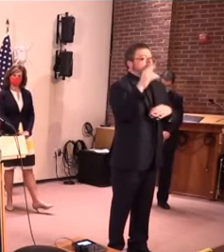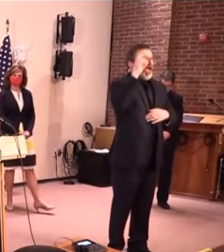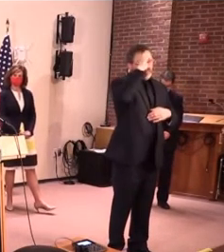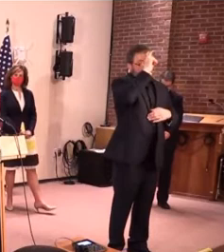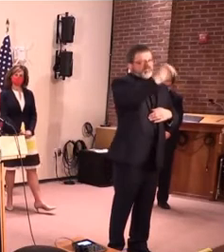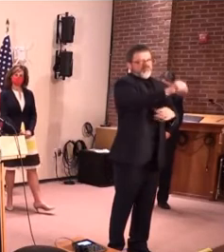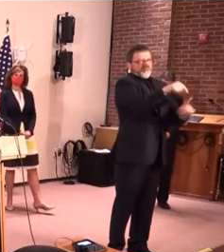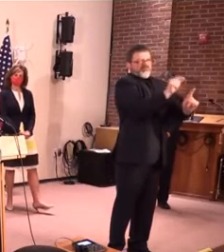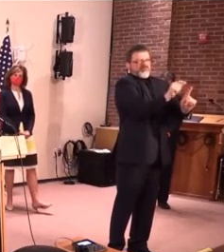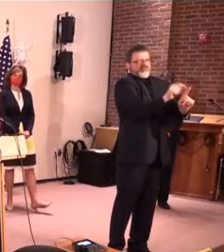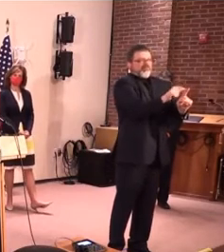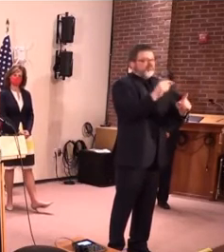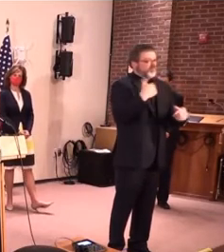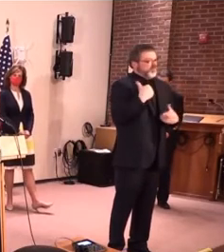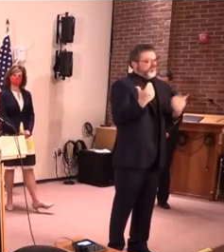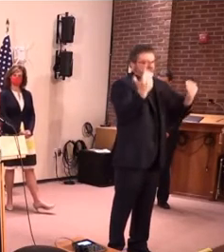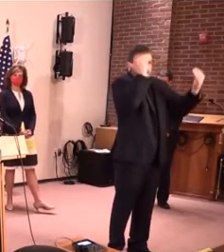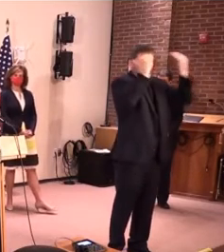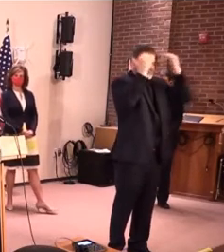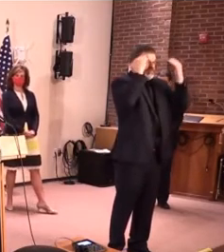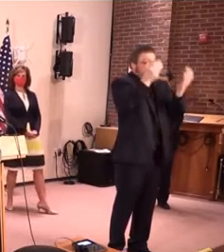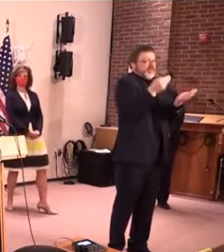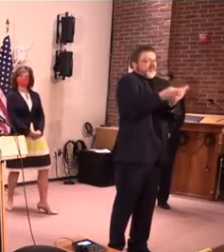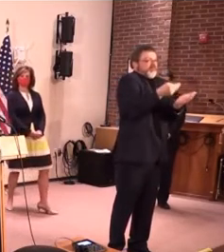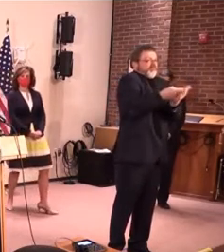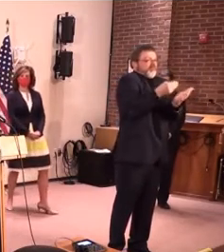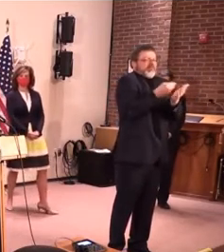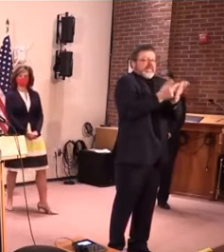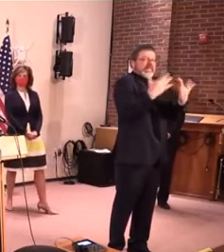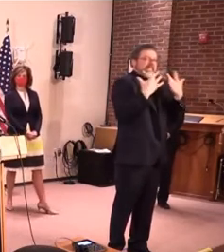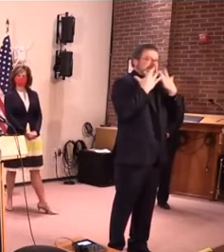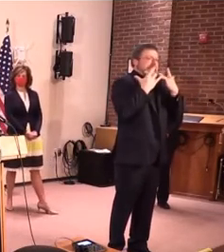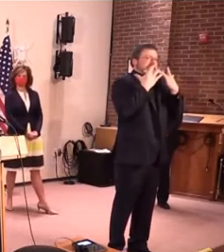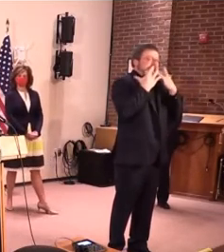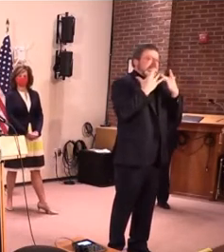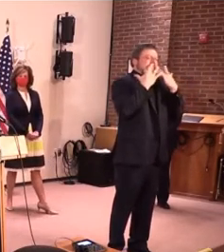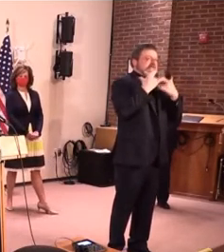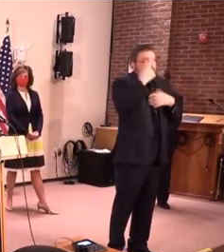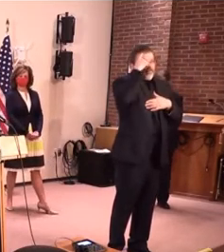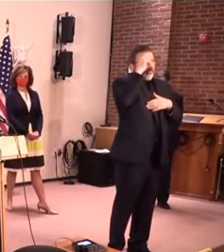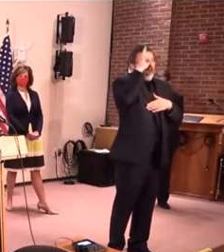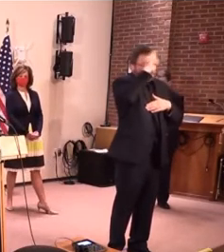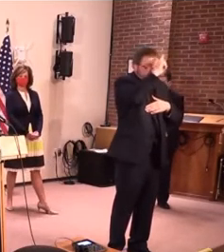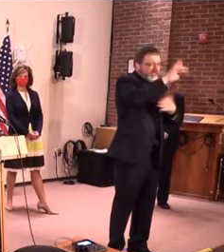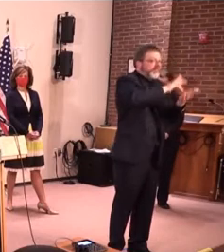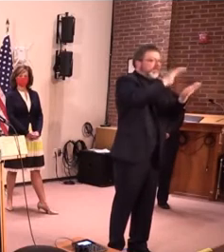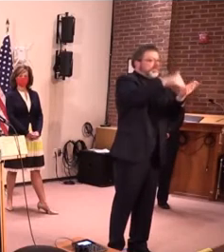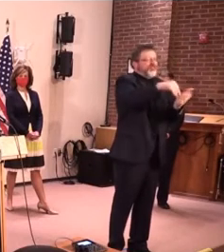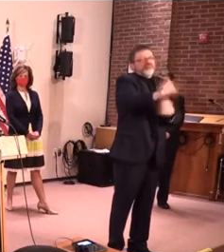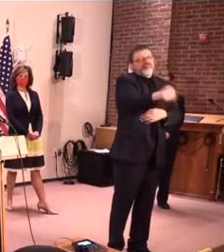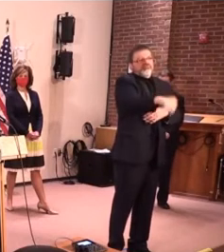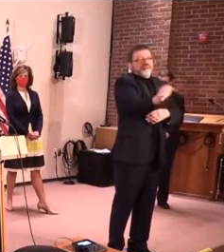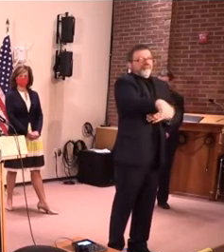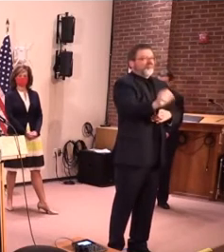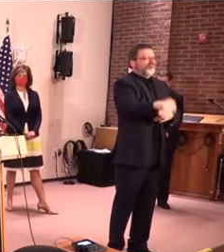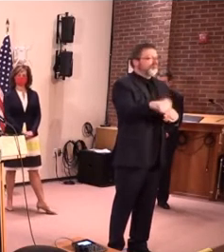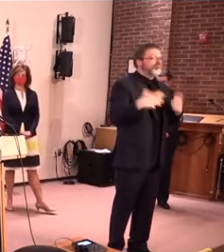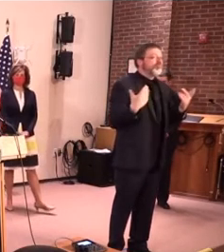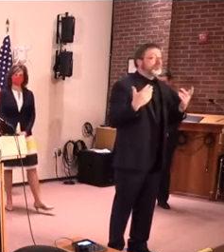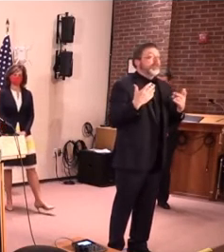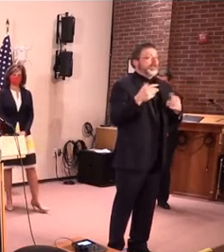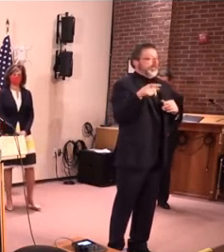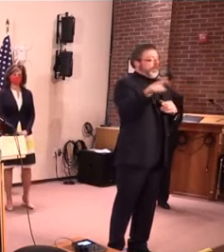the financial pressure that the healthcare industry system is under right now, and